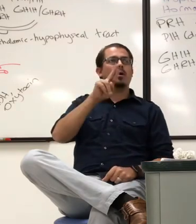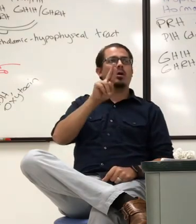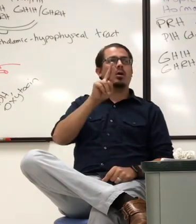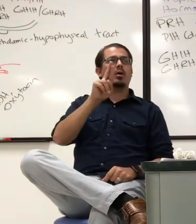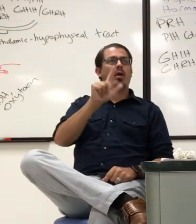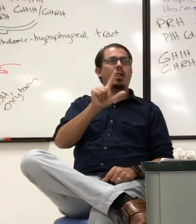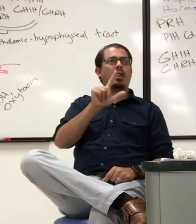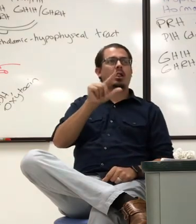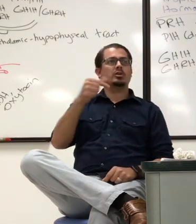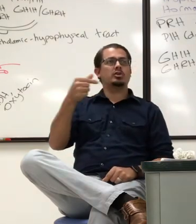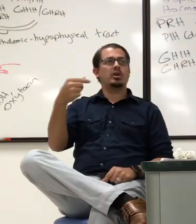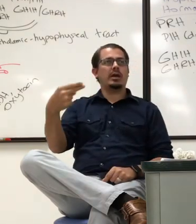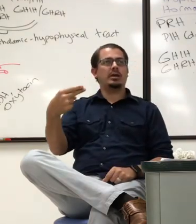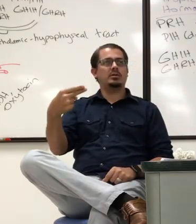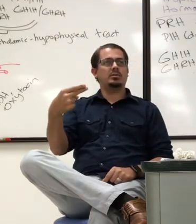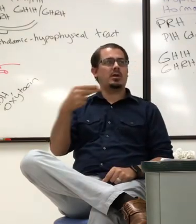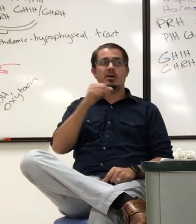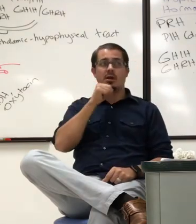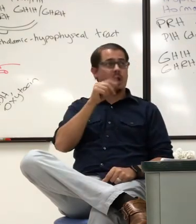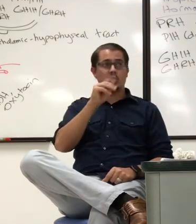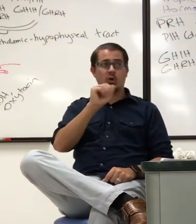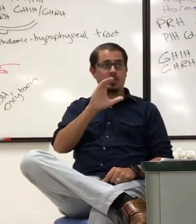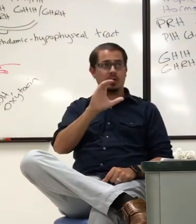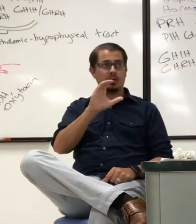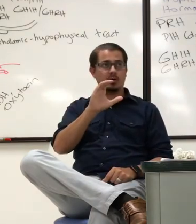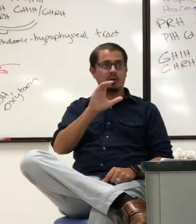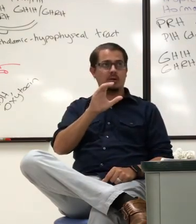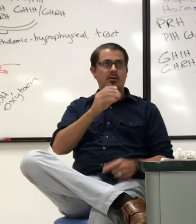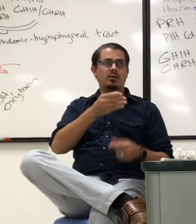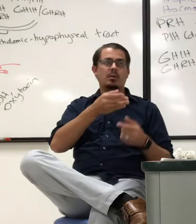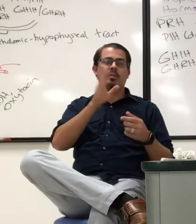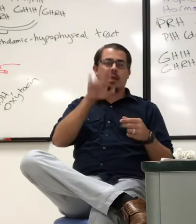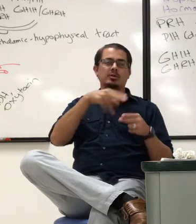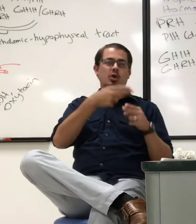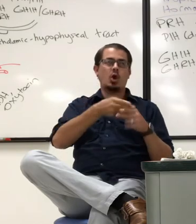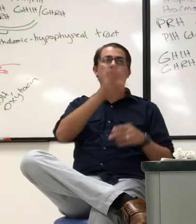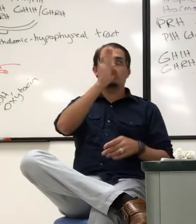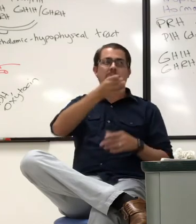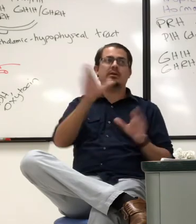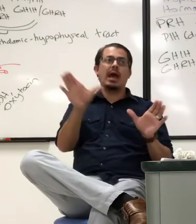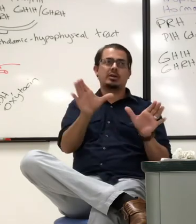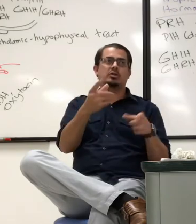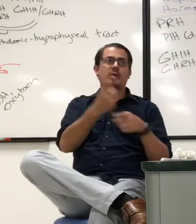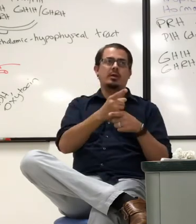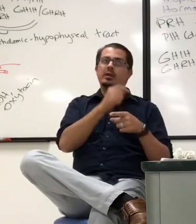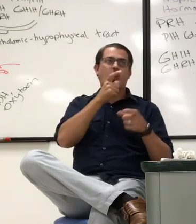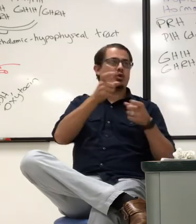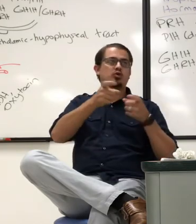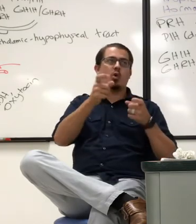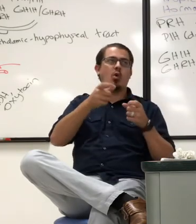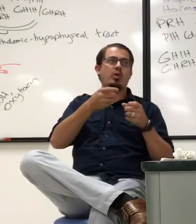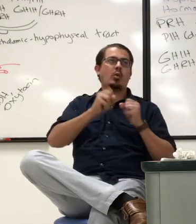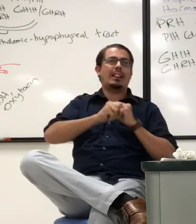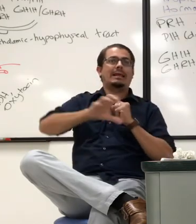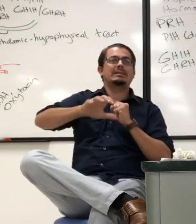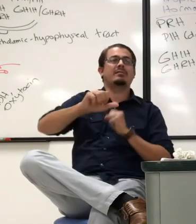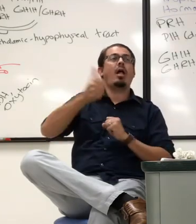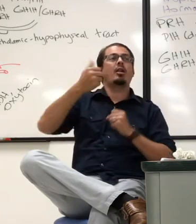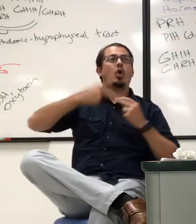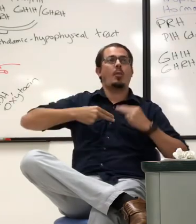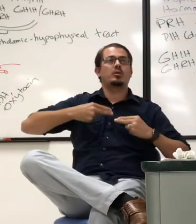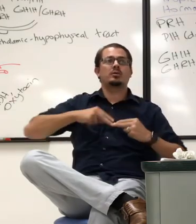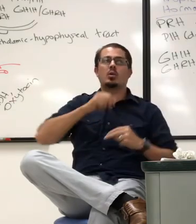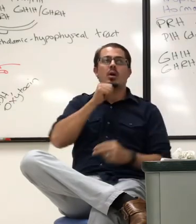GH, they're not tropic hormones. They're called direct action. They don't control the release of other hormones. So they're not